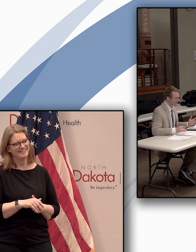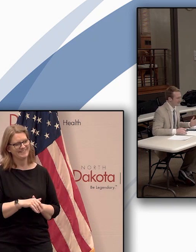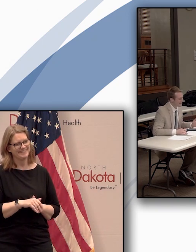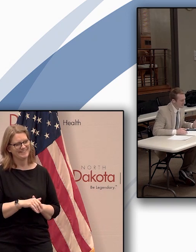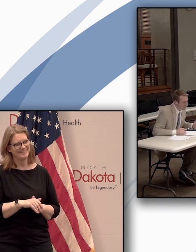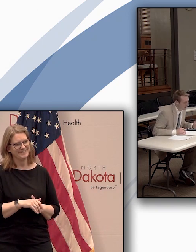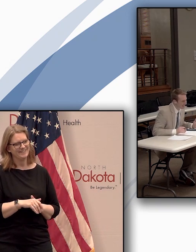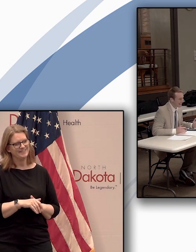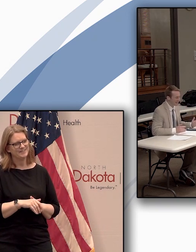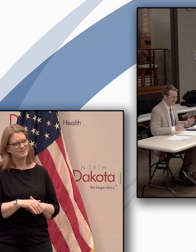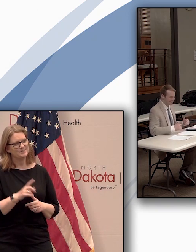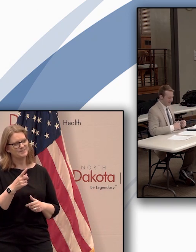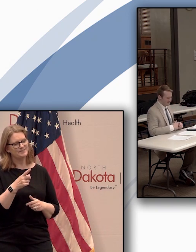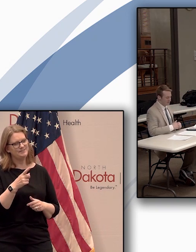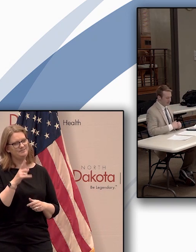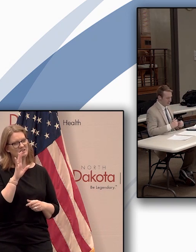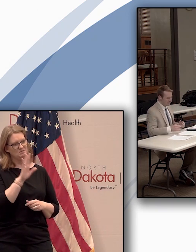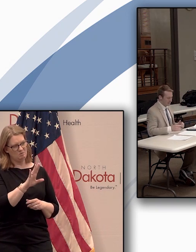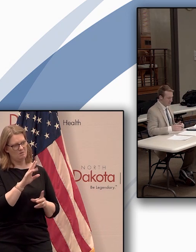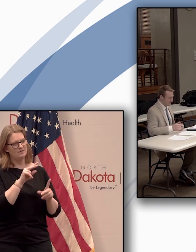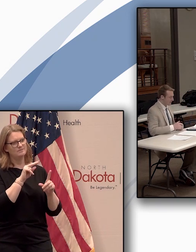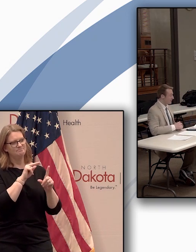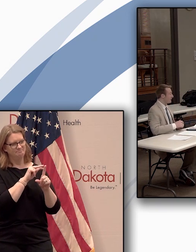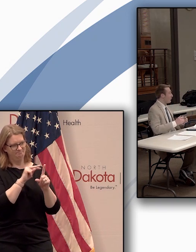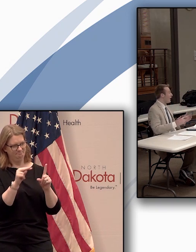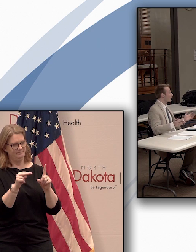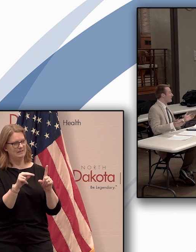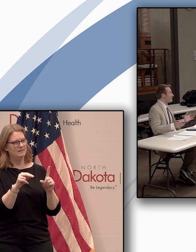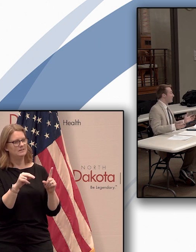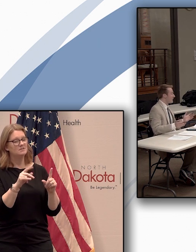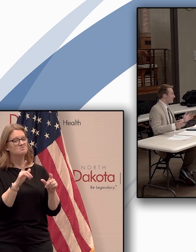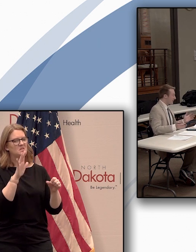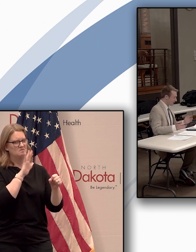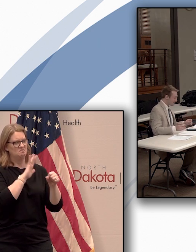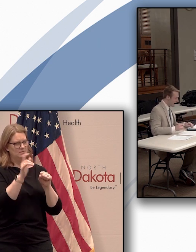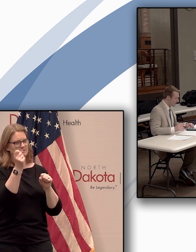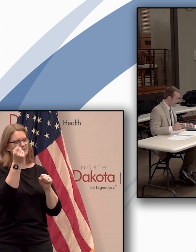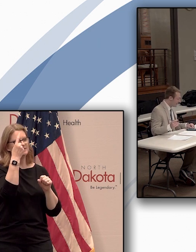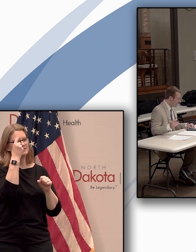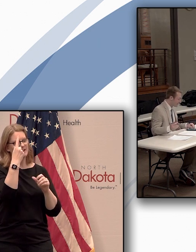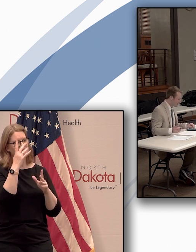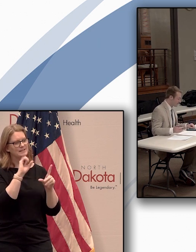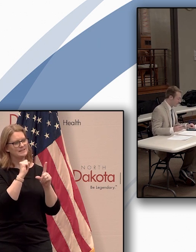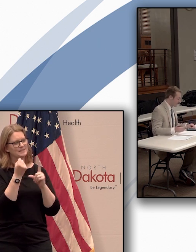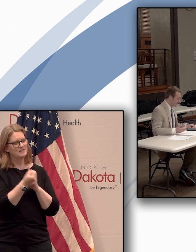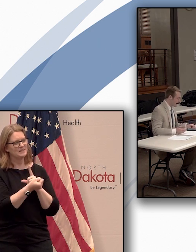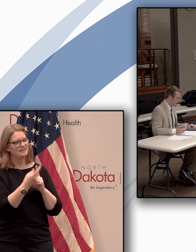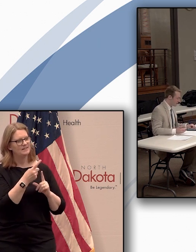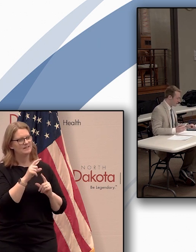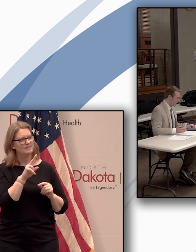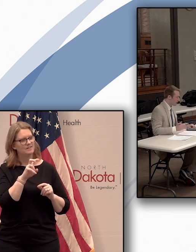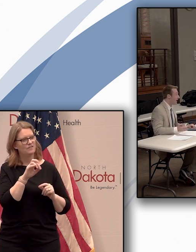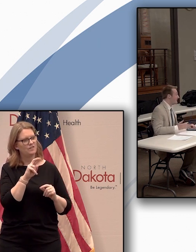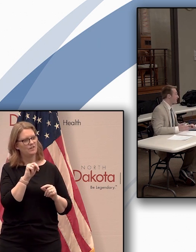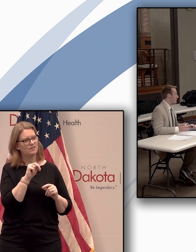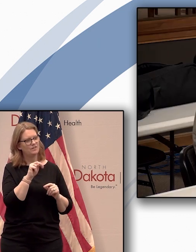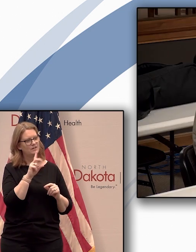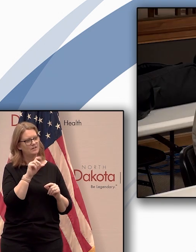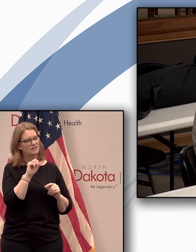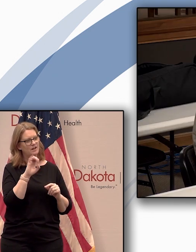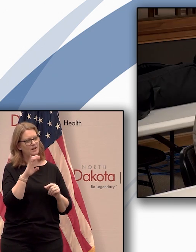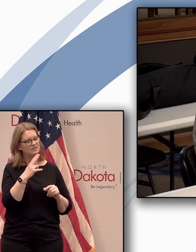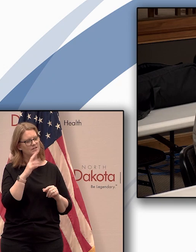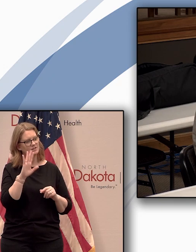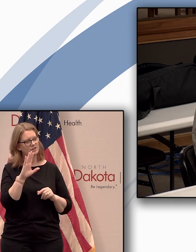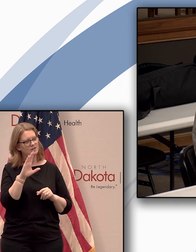your position has been one that you seem to be fully aware of the situation at the time, at least Vern Dosh, your contact